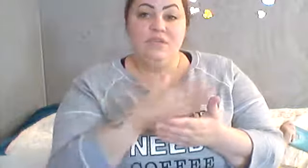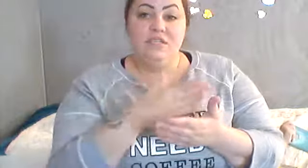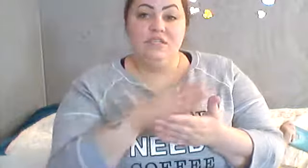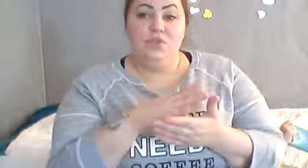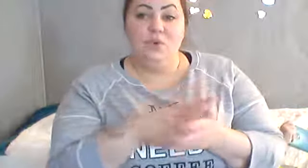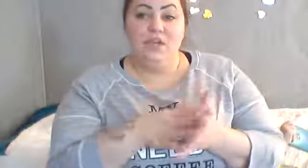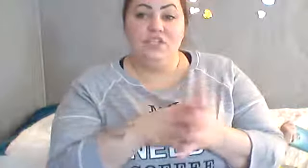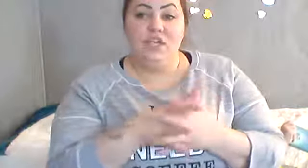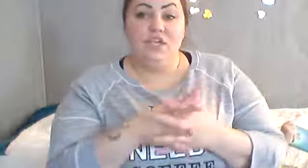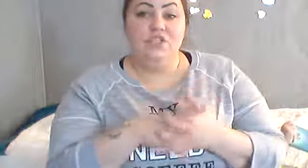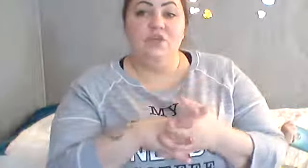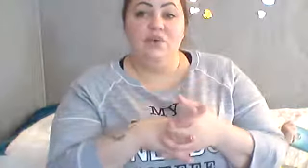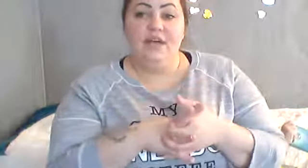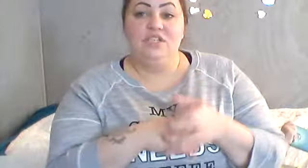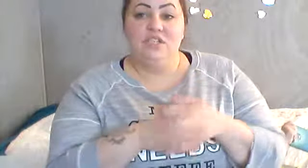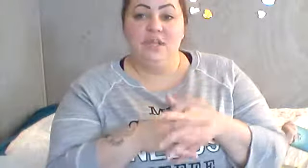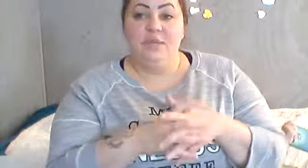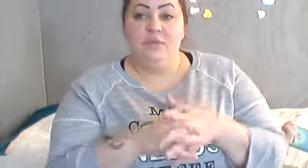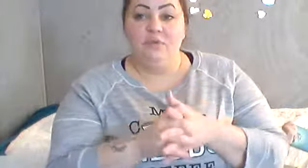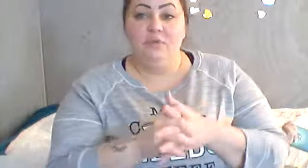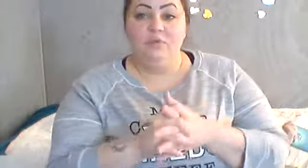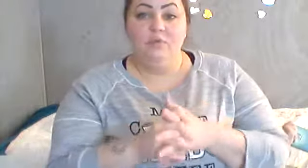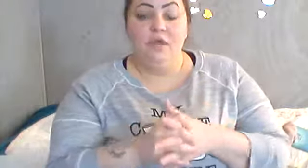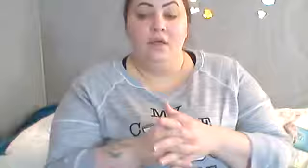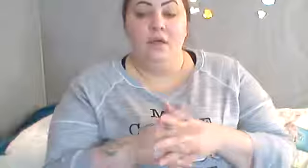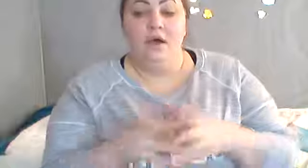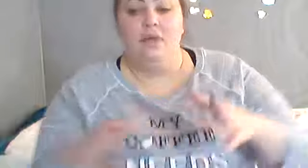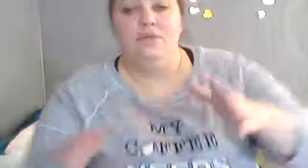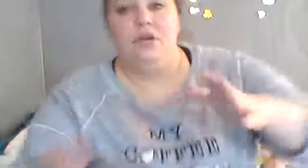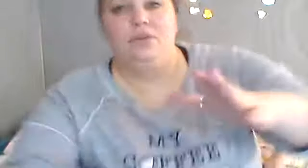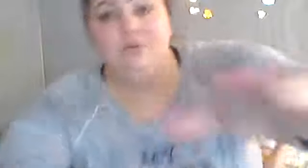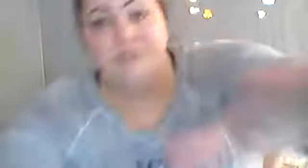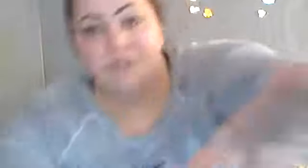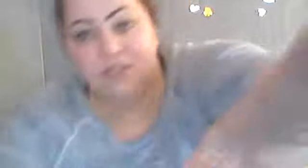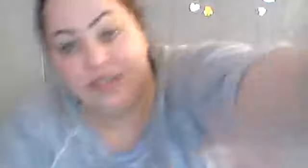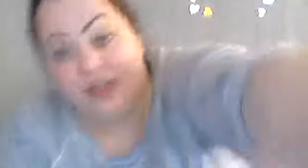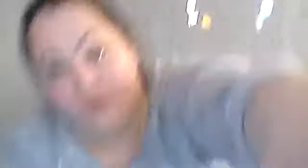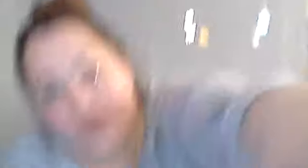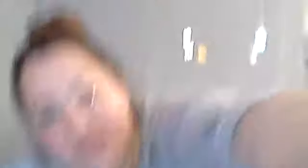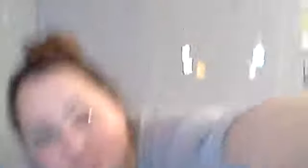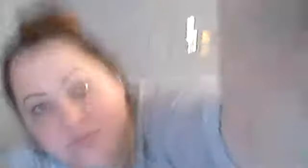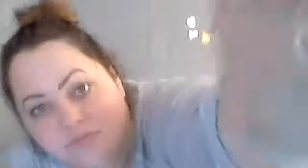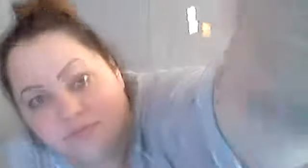increase your education, go ahead and check him out. Dr. Bill Vickers and Reach.